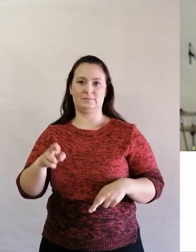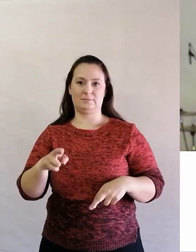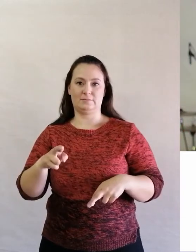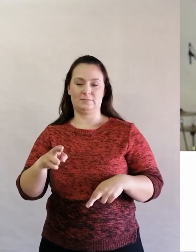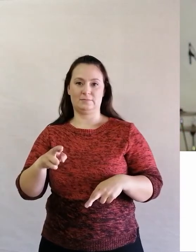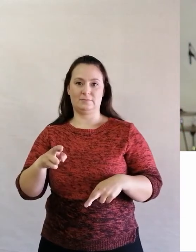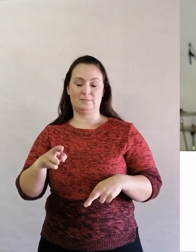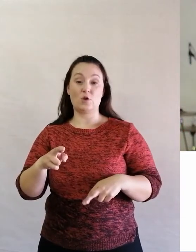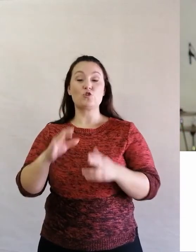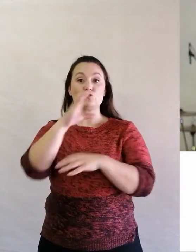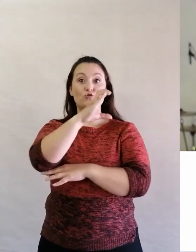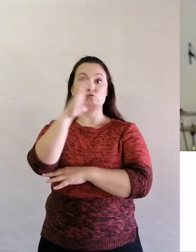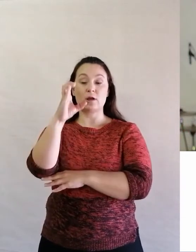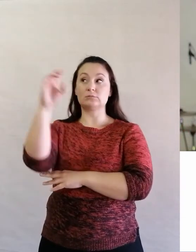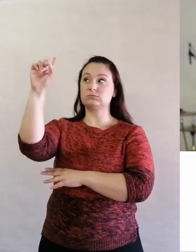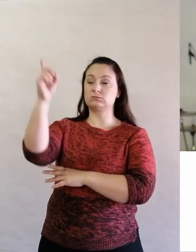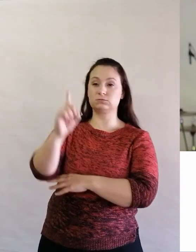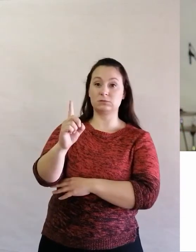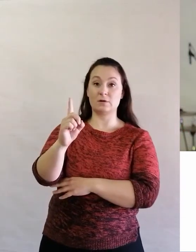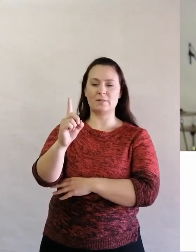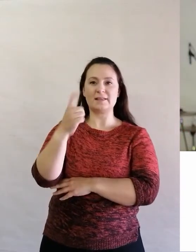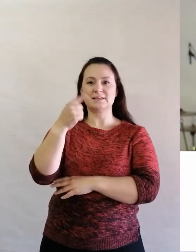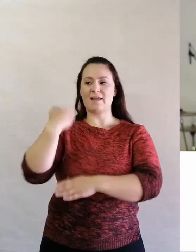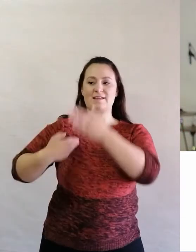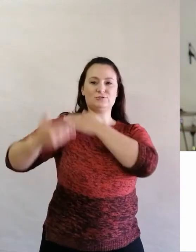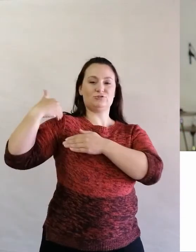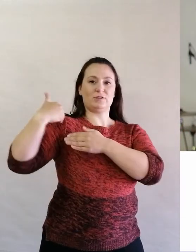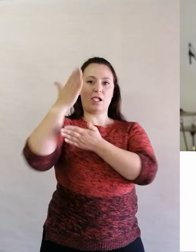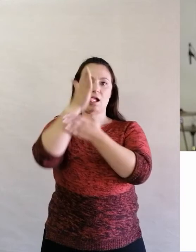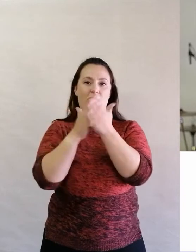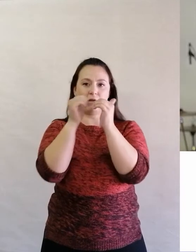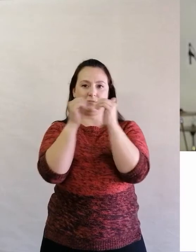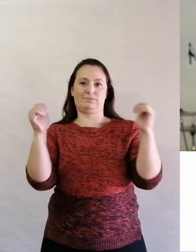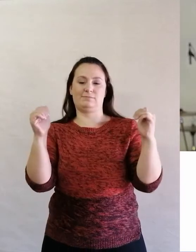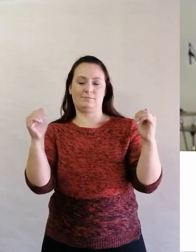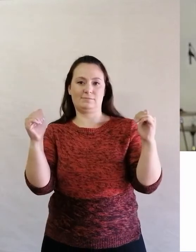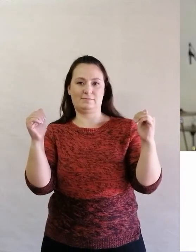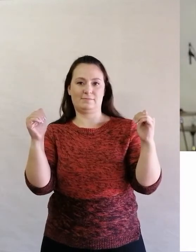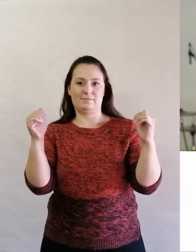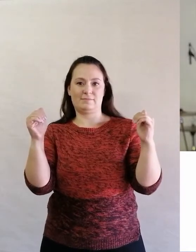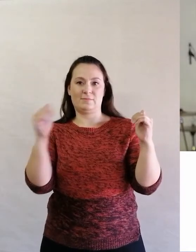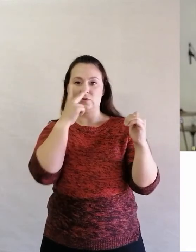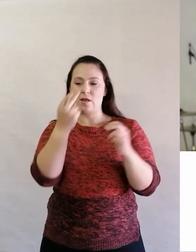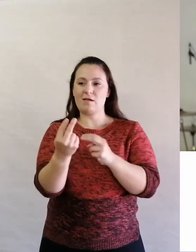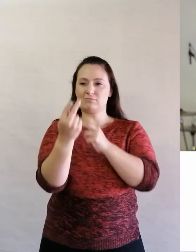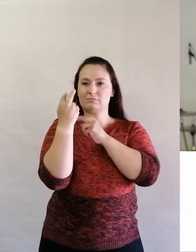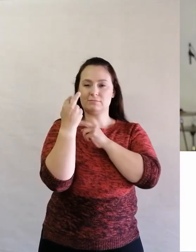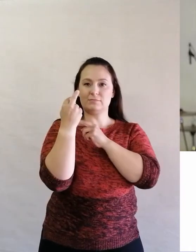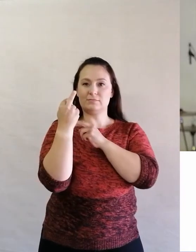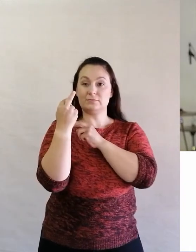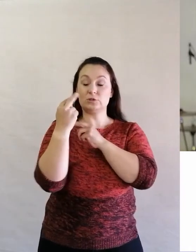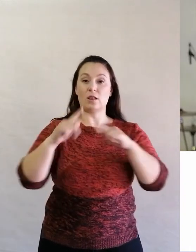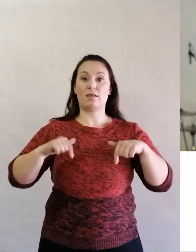Christ, history was split in two. And now when we look back on that moment, is we see life